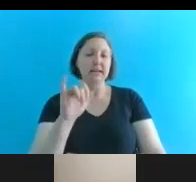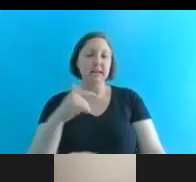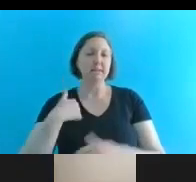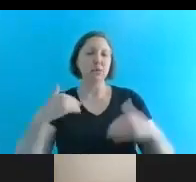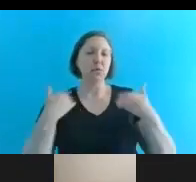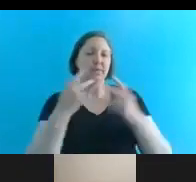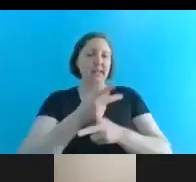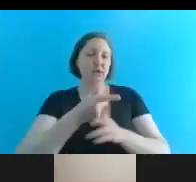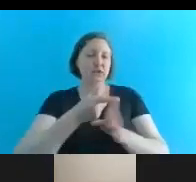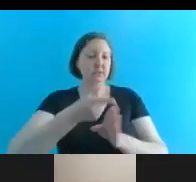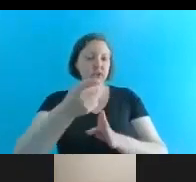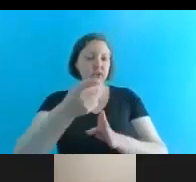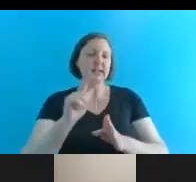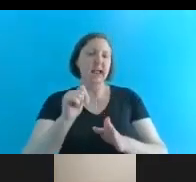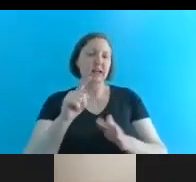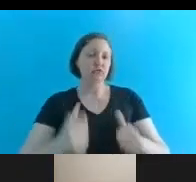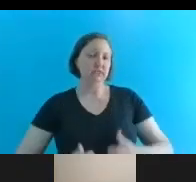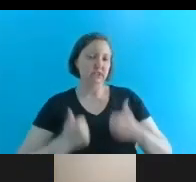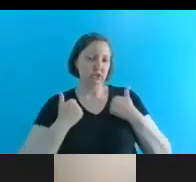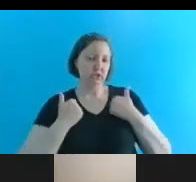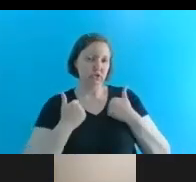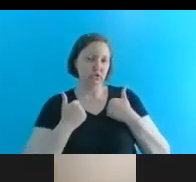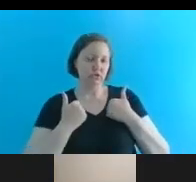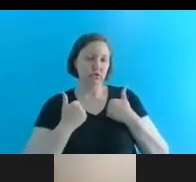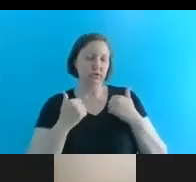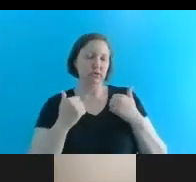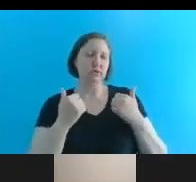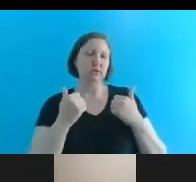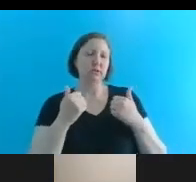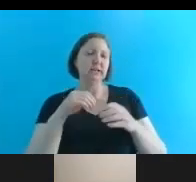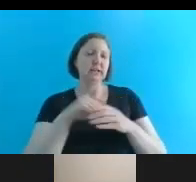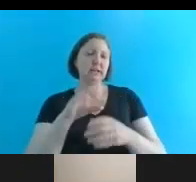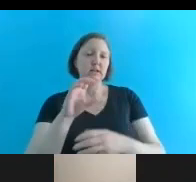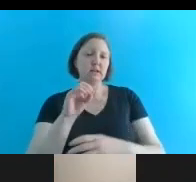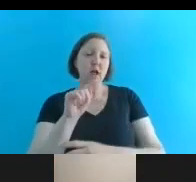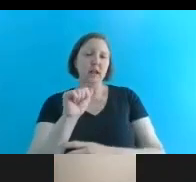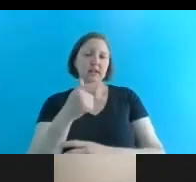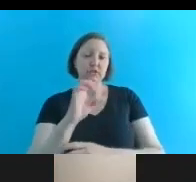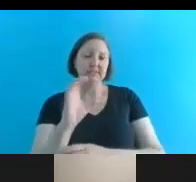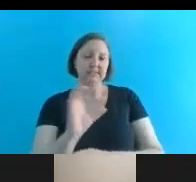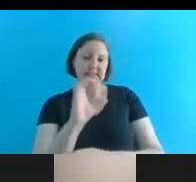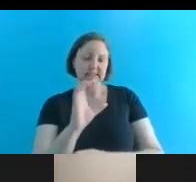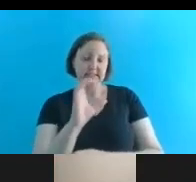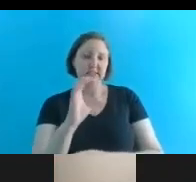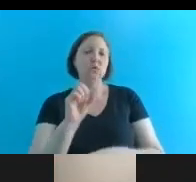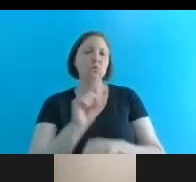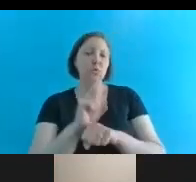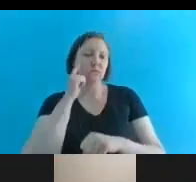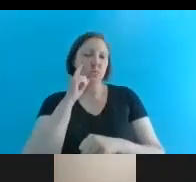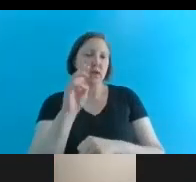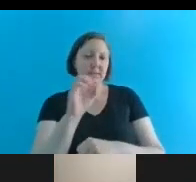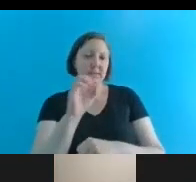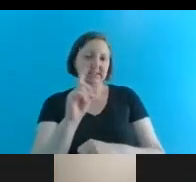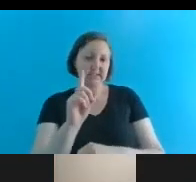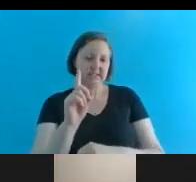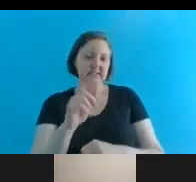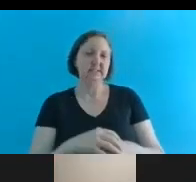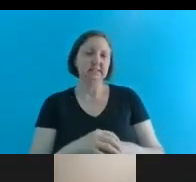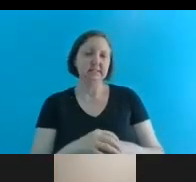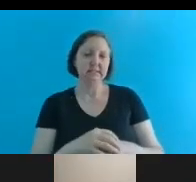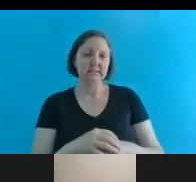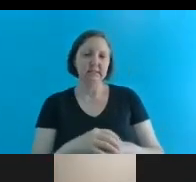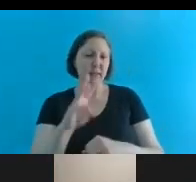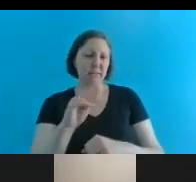residential at in Cottage C. Work for MSB.